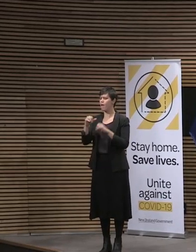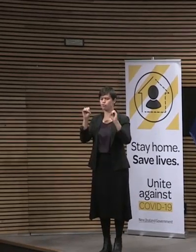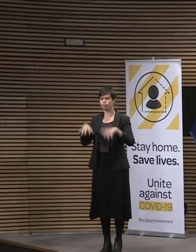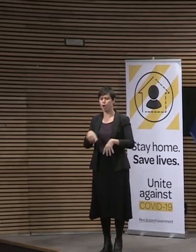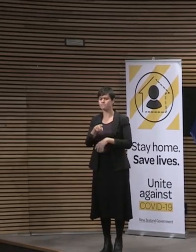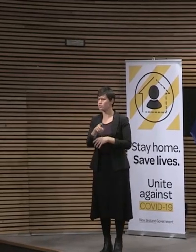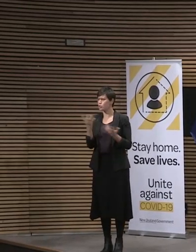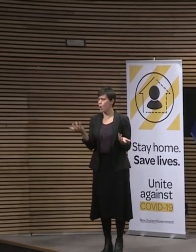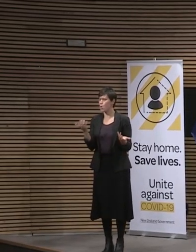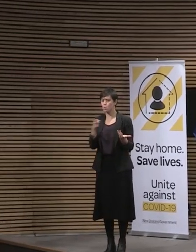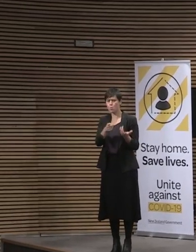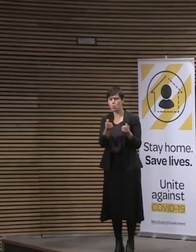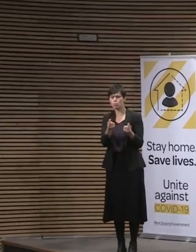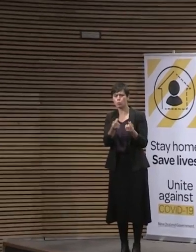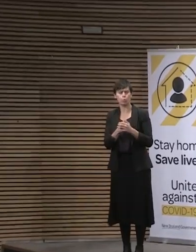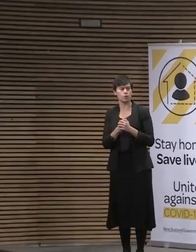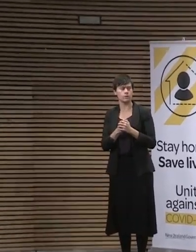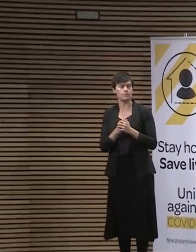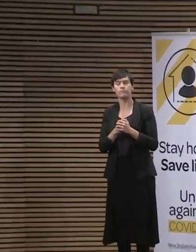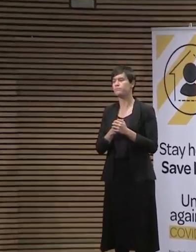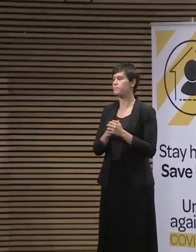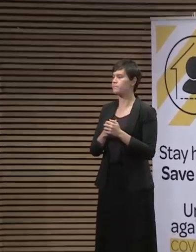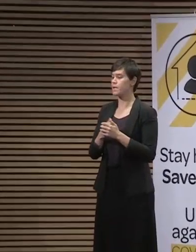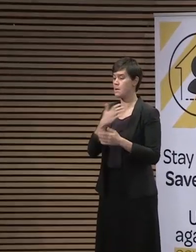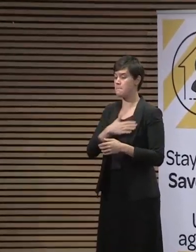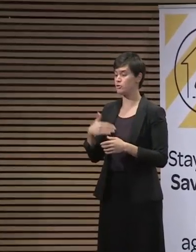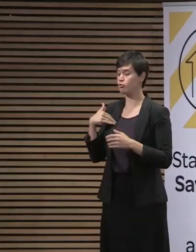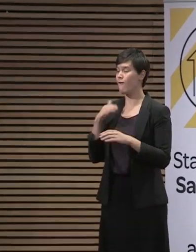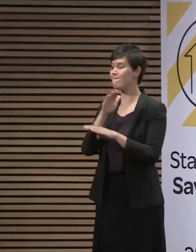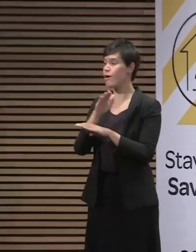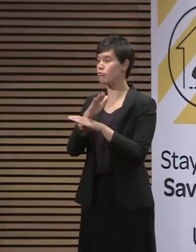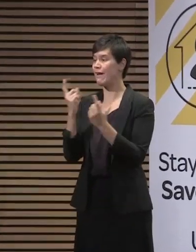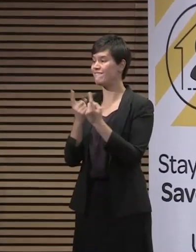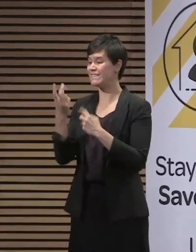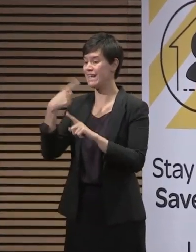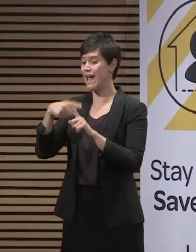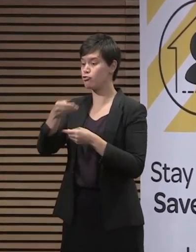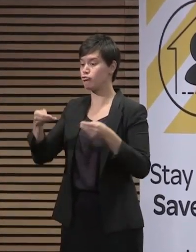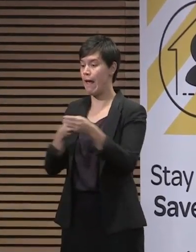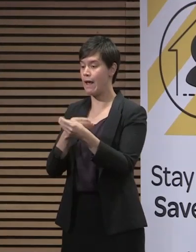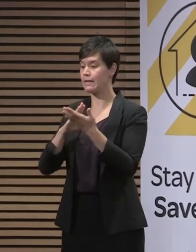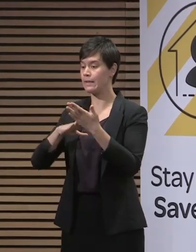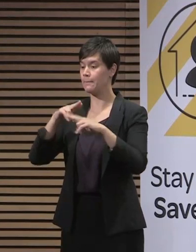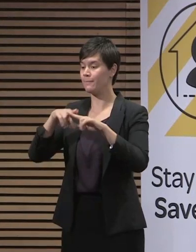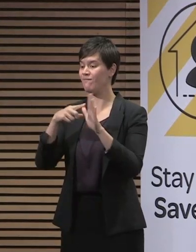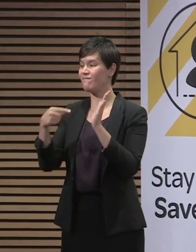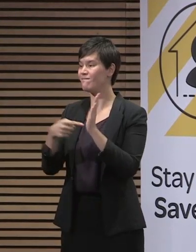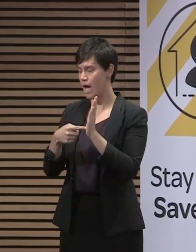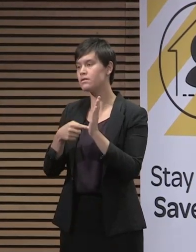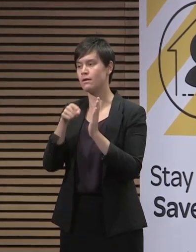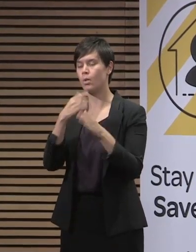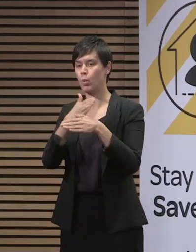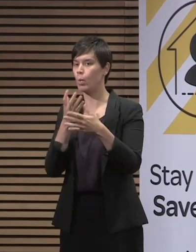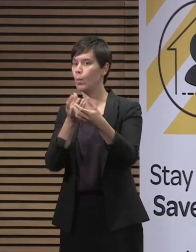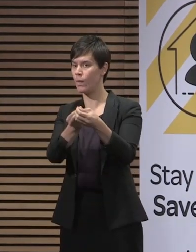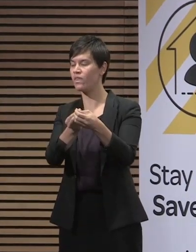should expect? MFAT is working directly with those cases where we have particularly a group of New Zealanders who might be in one particular